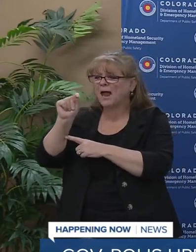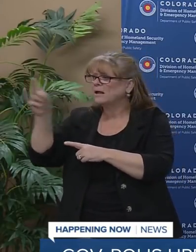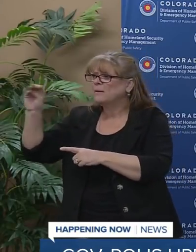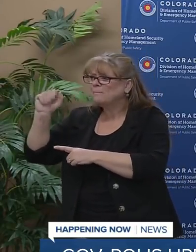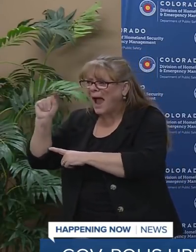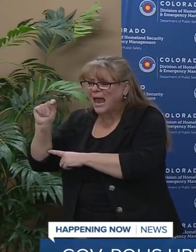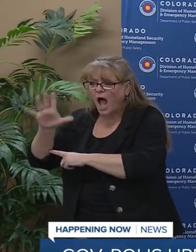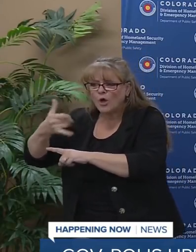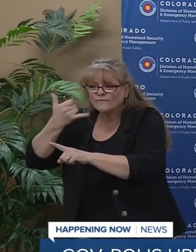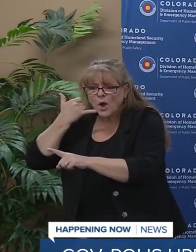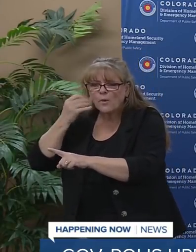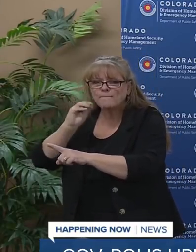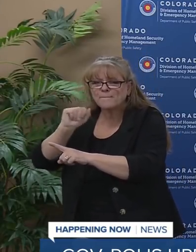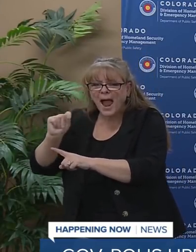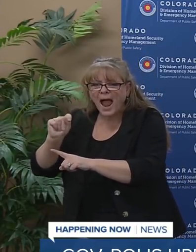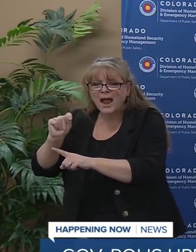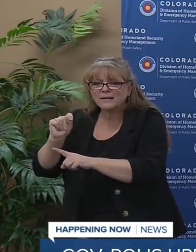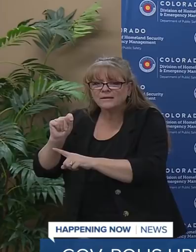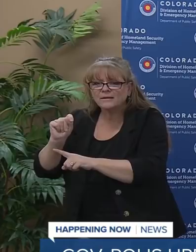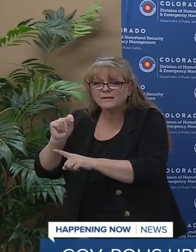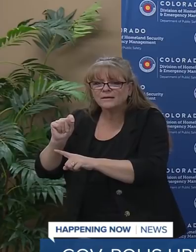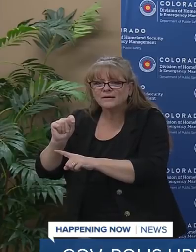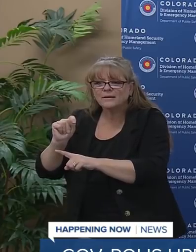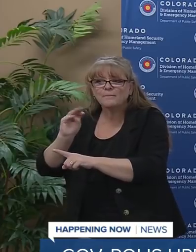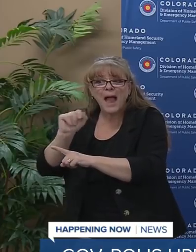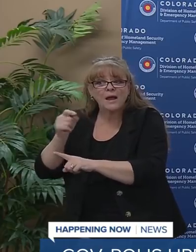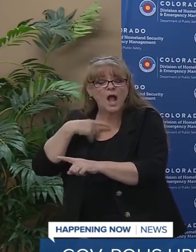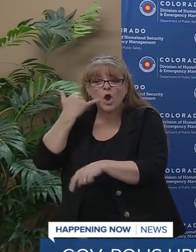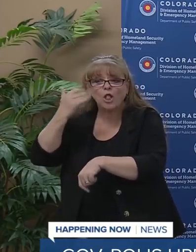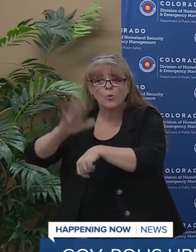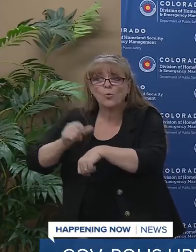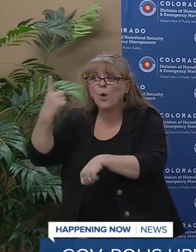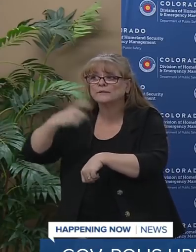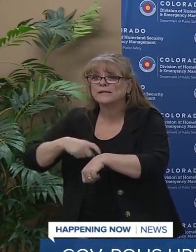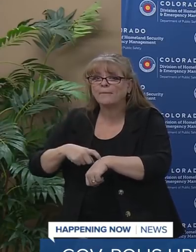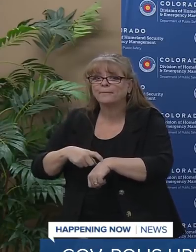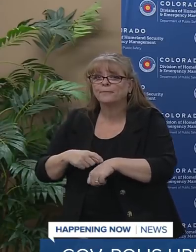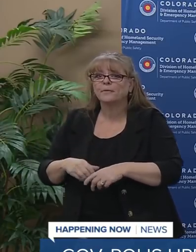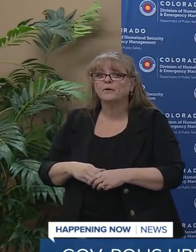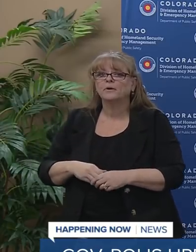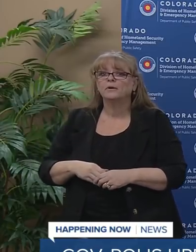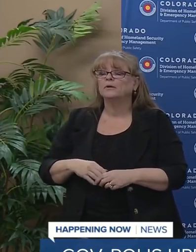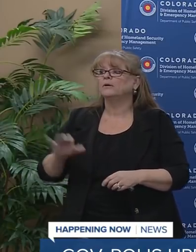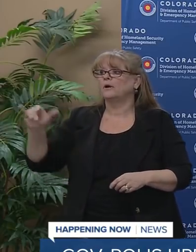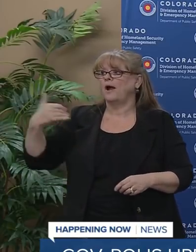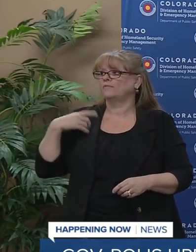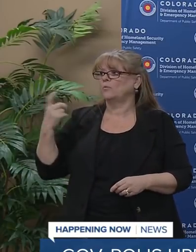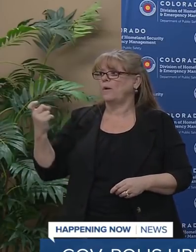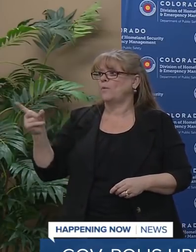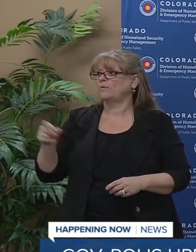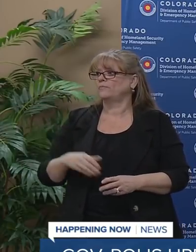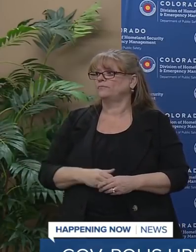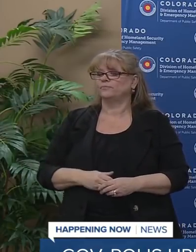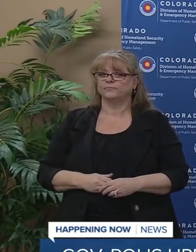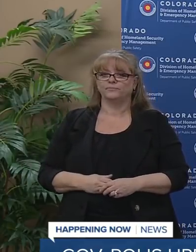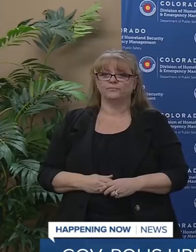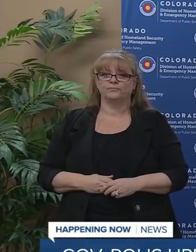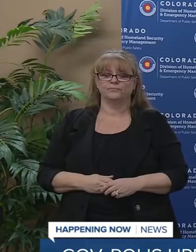Going once? Going twice? Next one on the phone? There is another one on the phone. Yeah, okay, go ahead. Phone, please.